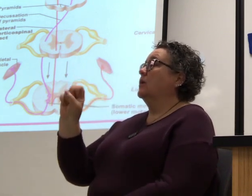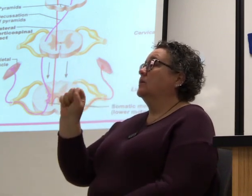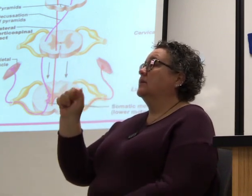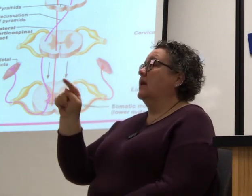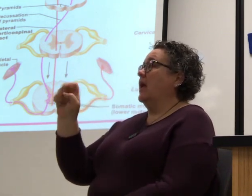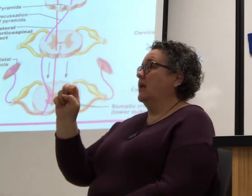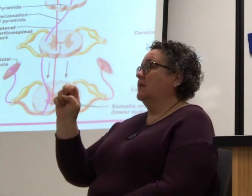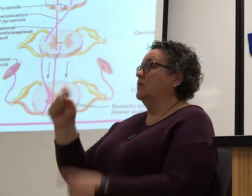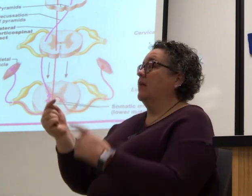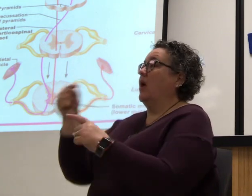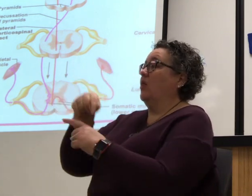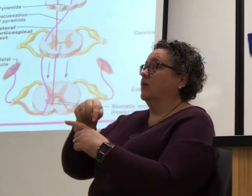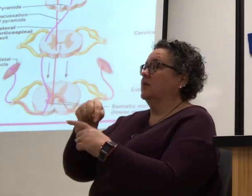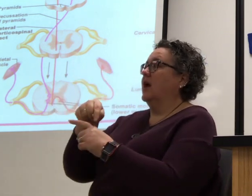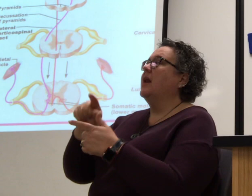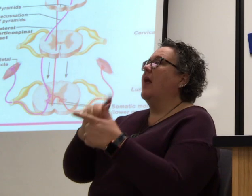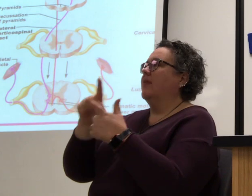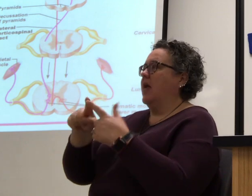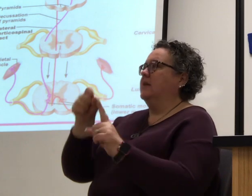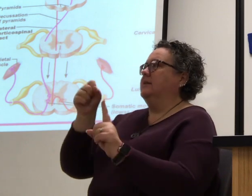synapse.